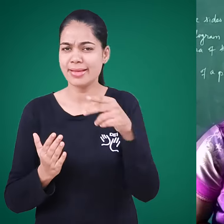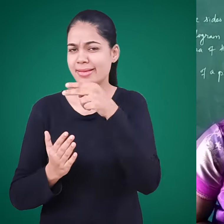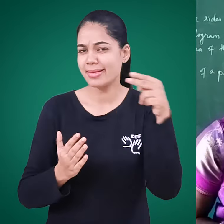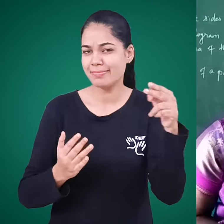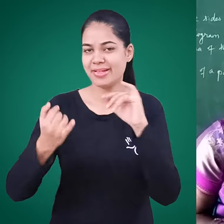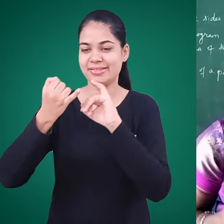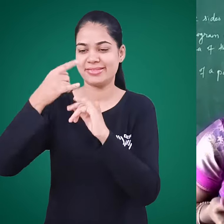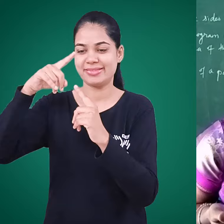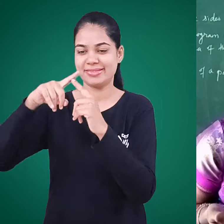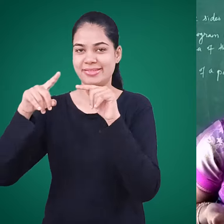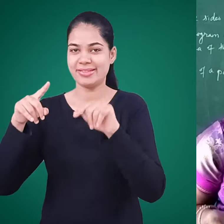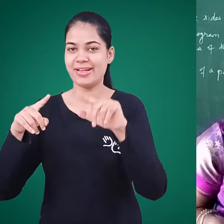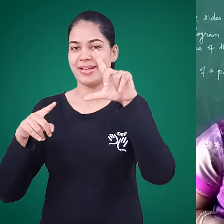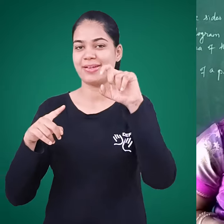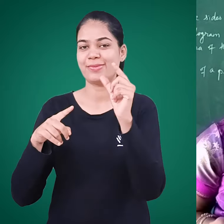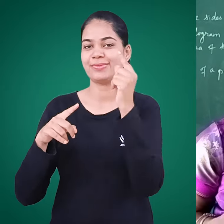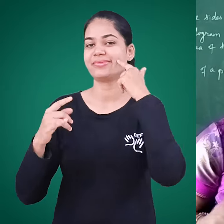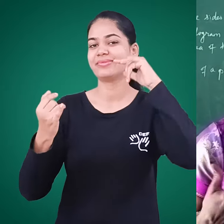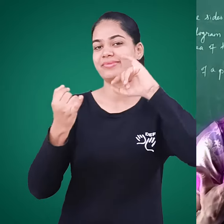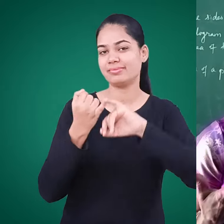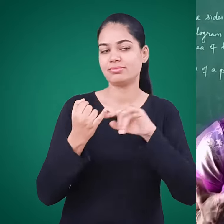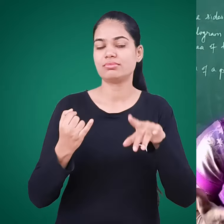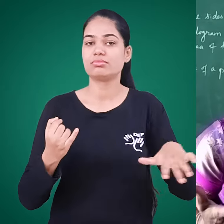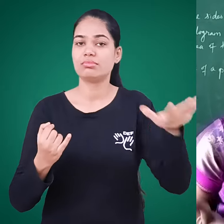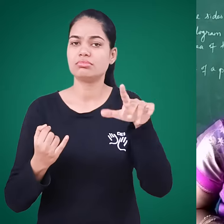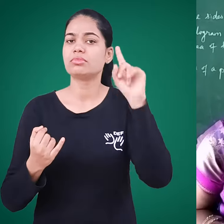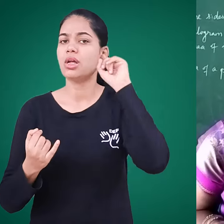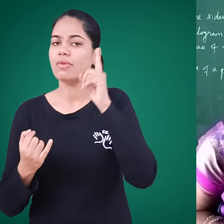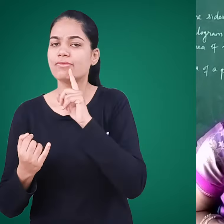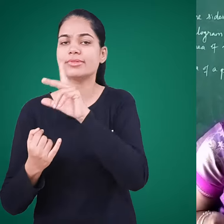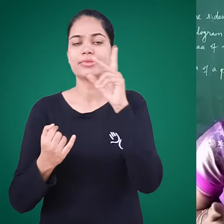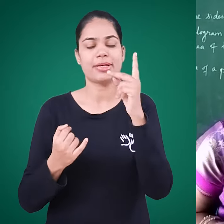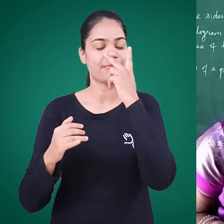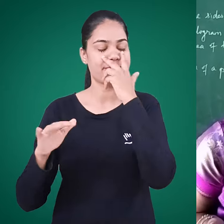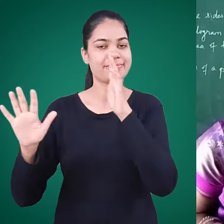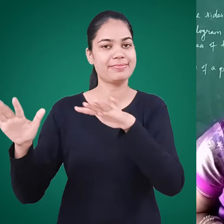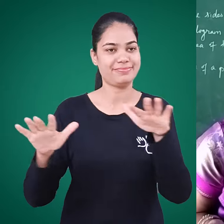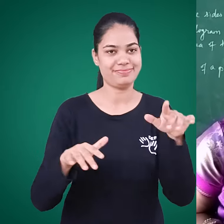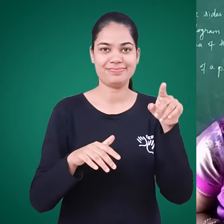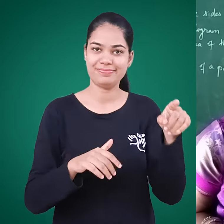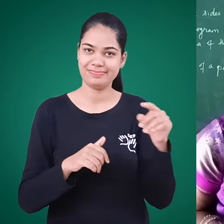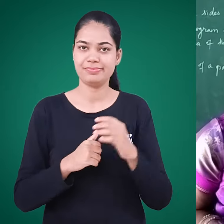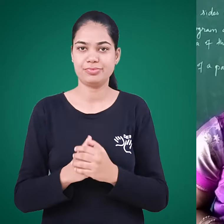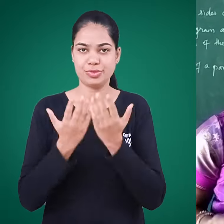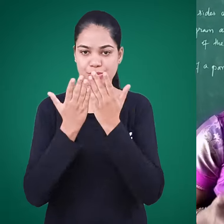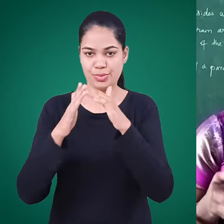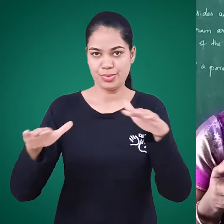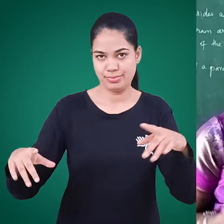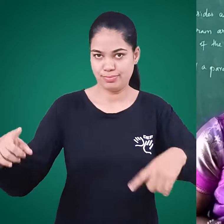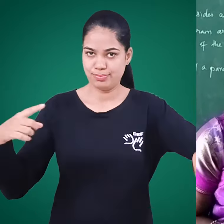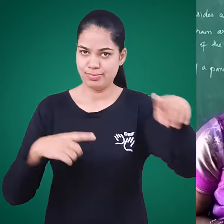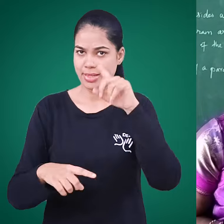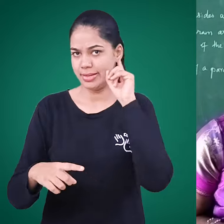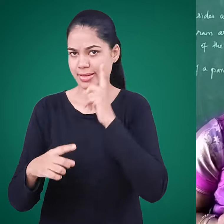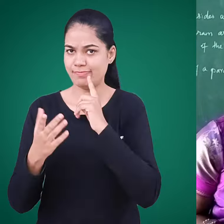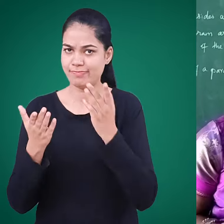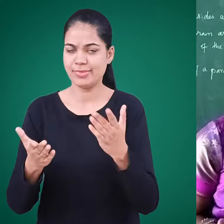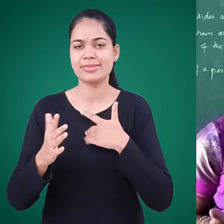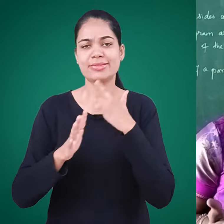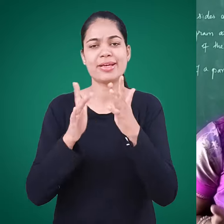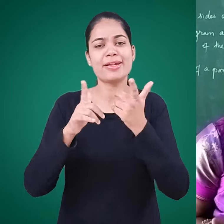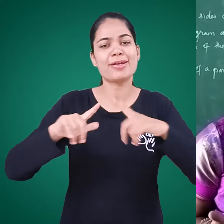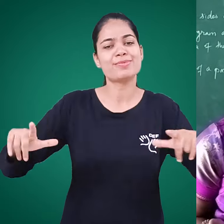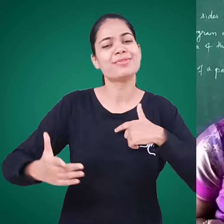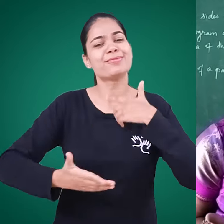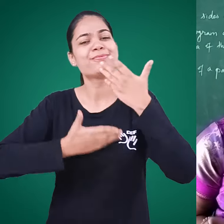Chennai. After joining this school, the medium of teaching this Indian Sign Language to students, especially